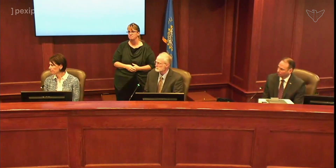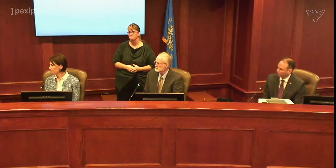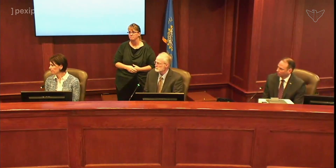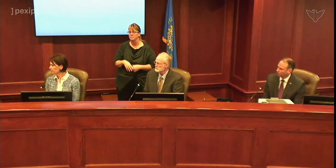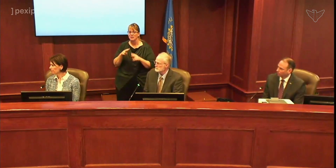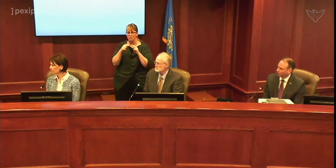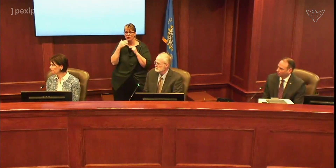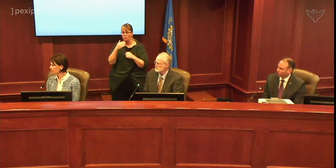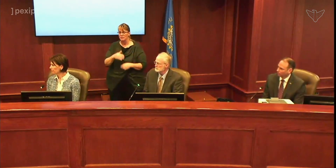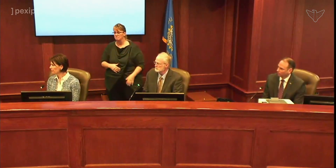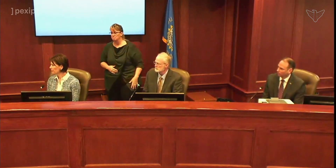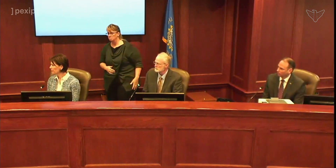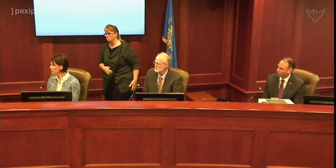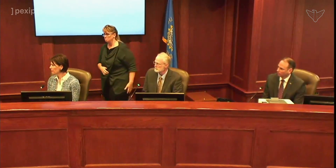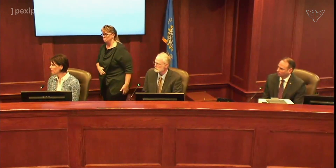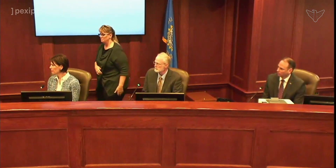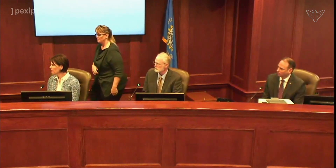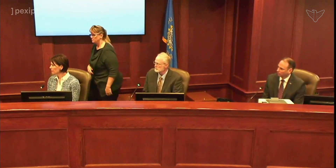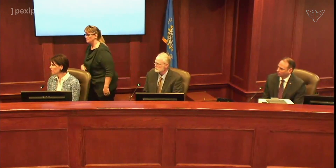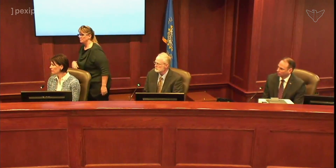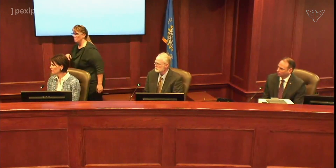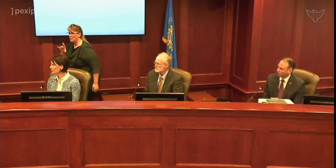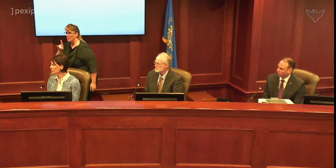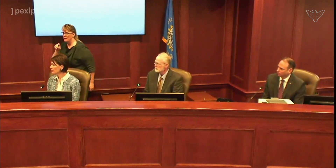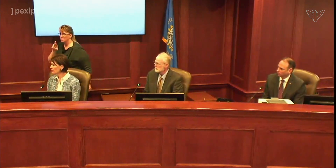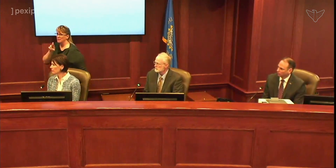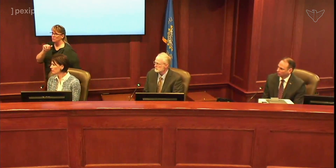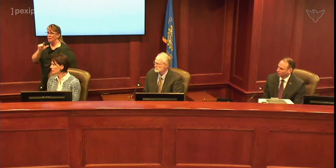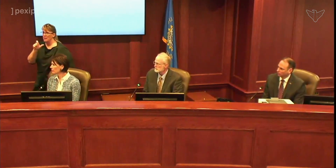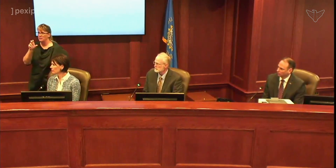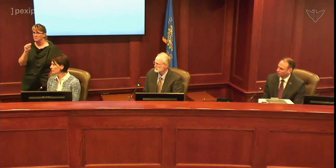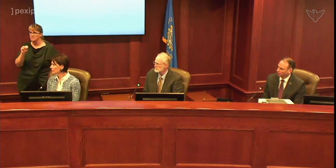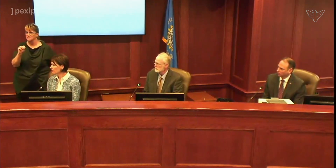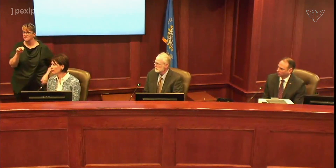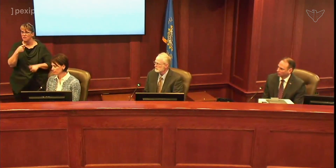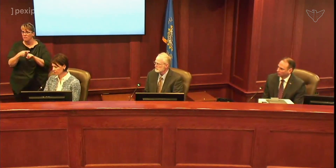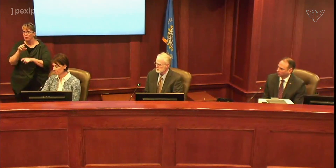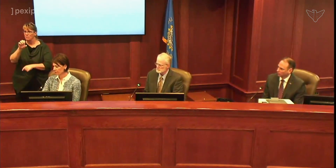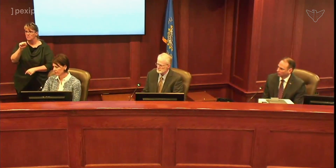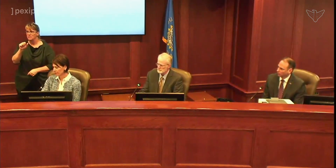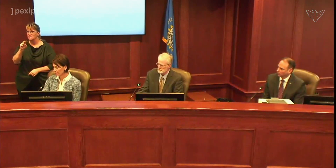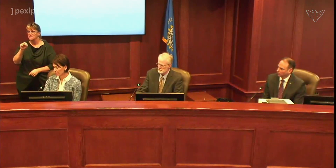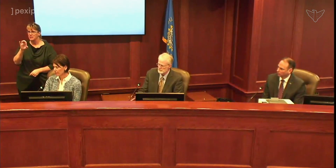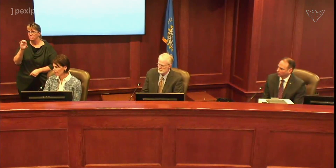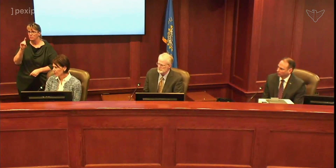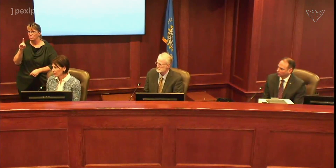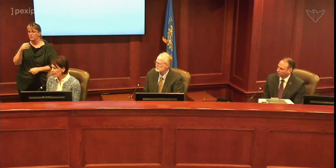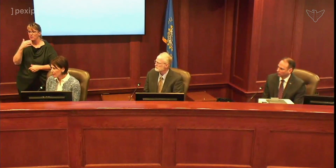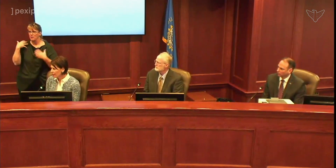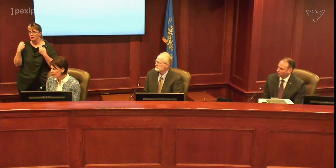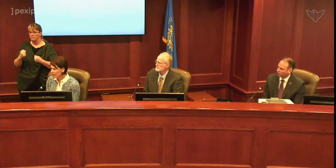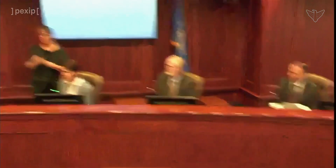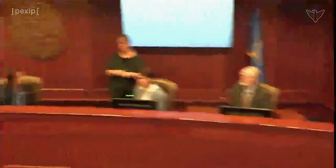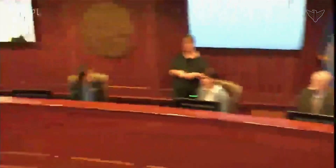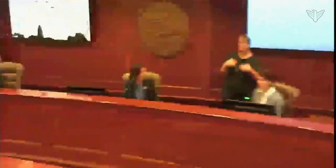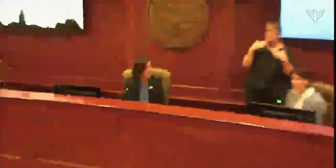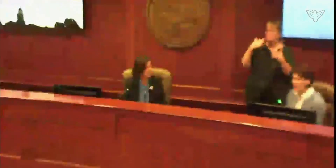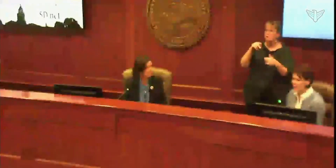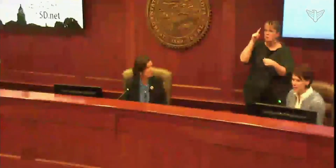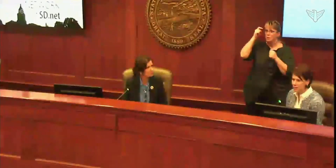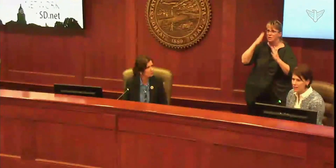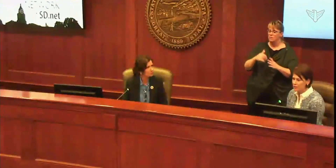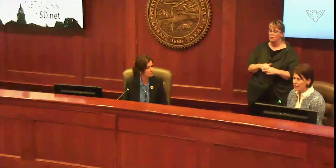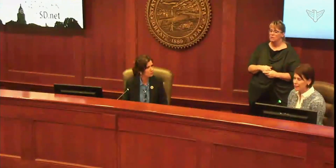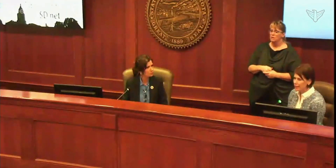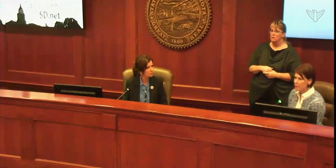That's very good. Appreciate that. Dr. Allison Settle, Chief Medical Officer at Sanford Health. Thank you, Governor. I